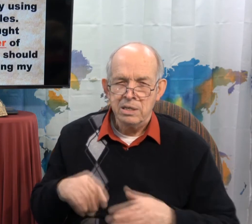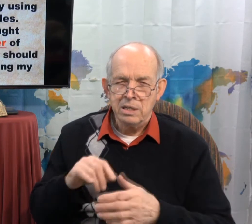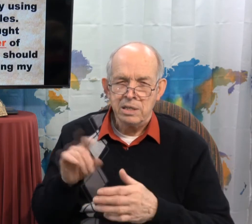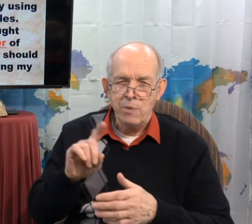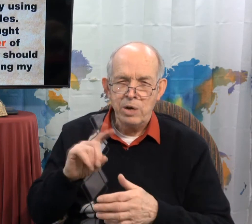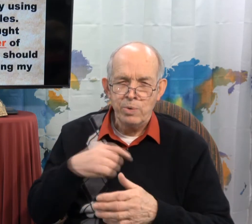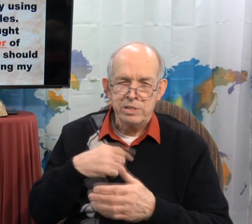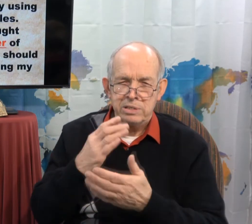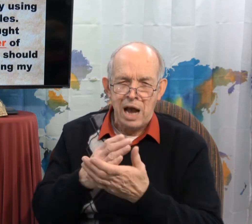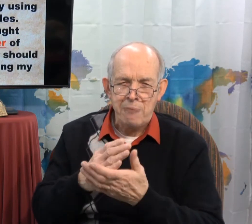There is a shop.